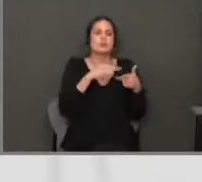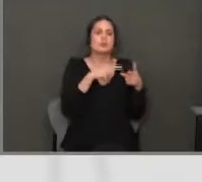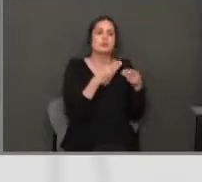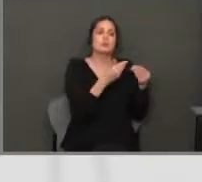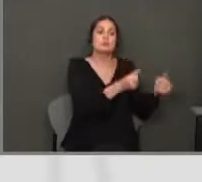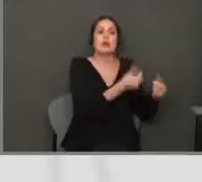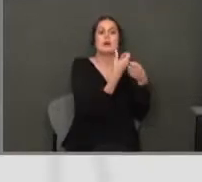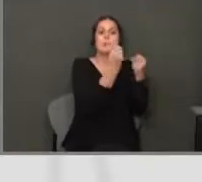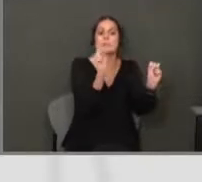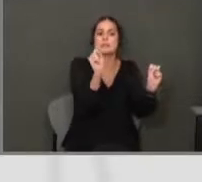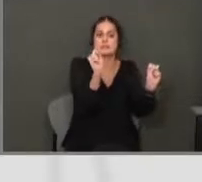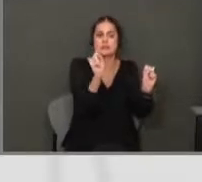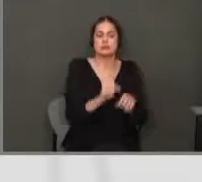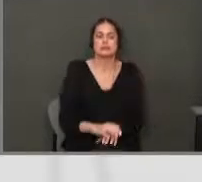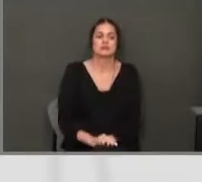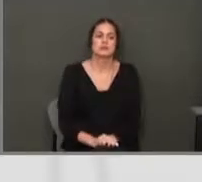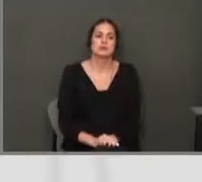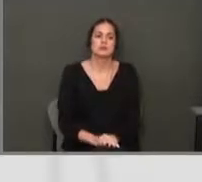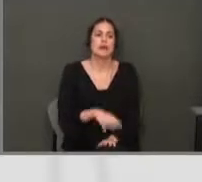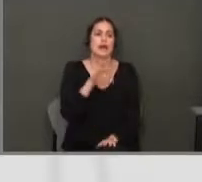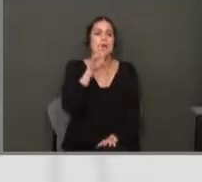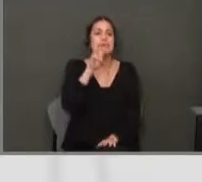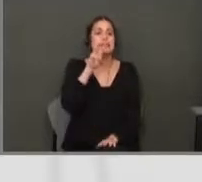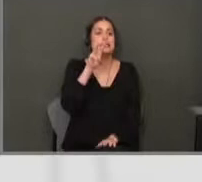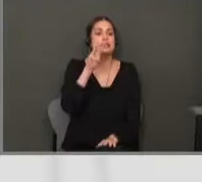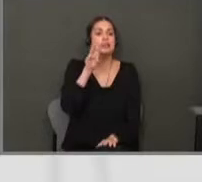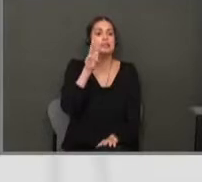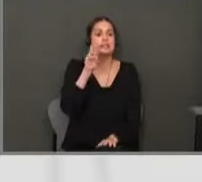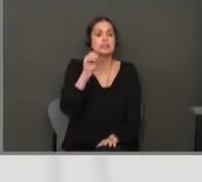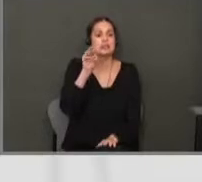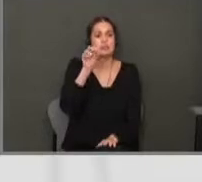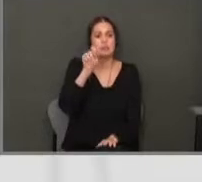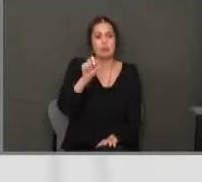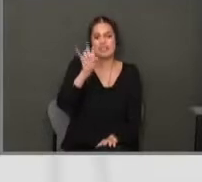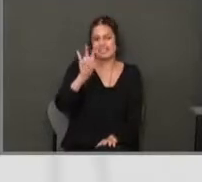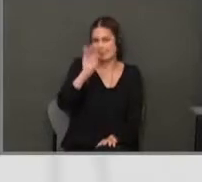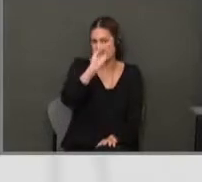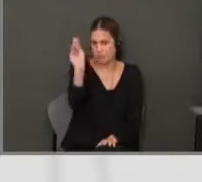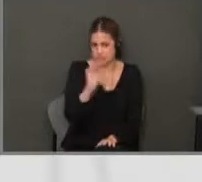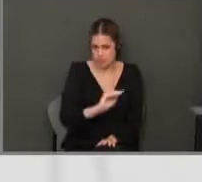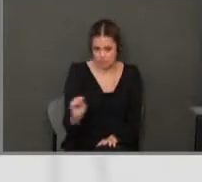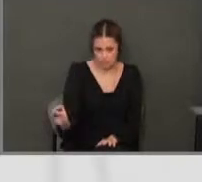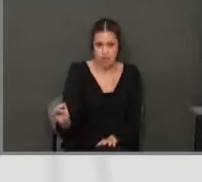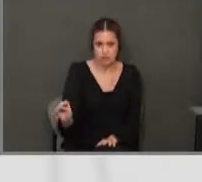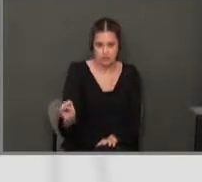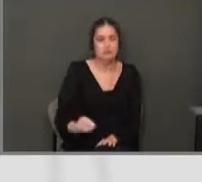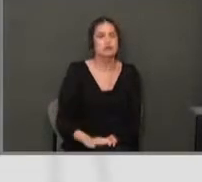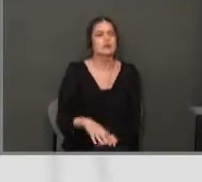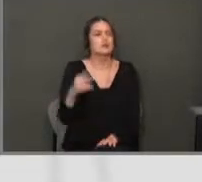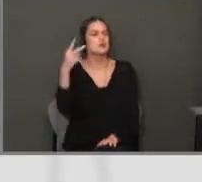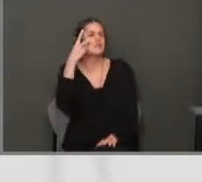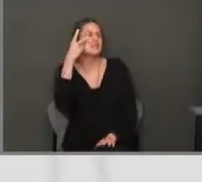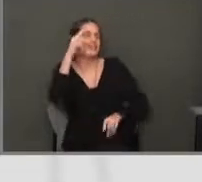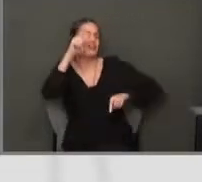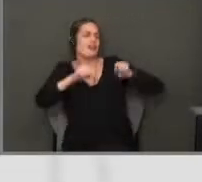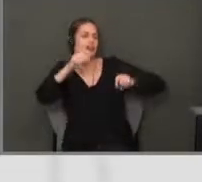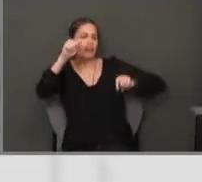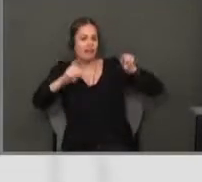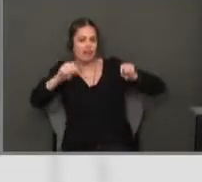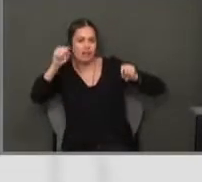public safety at 60.7% next year. And then you see the variety of